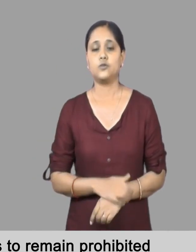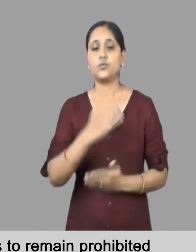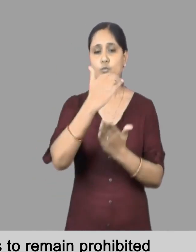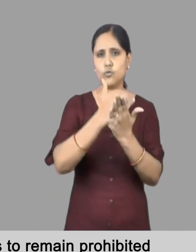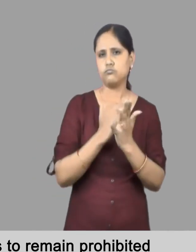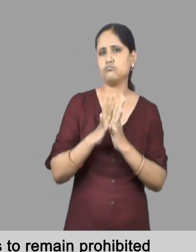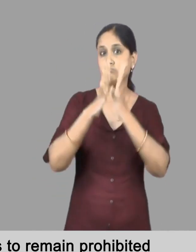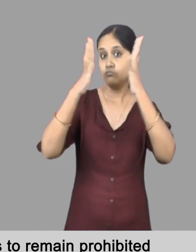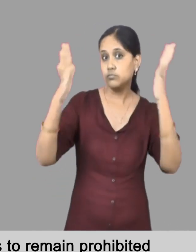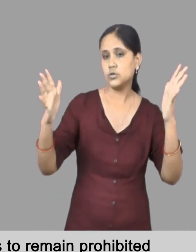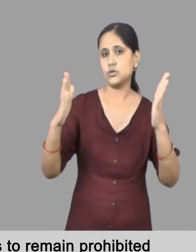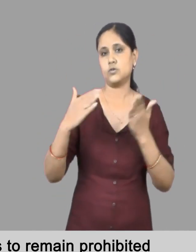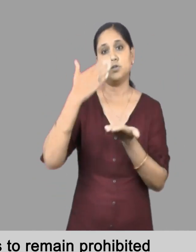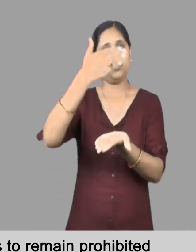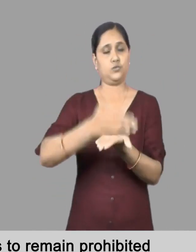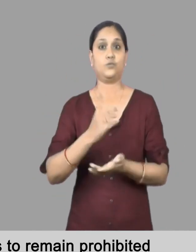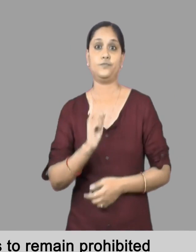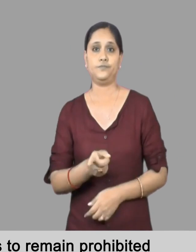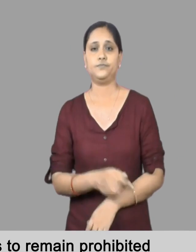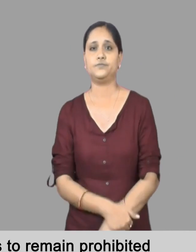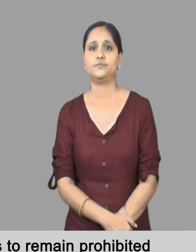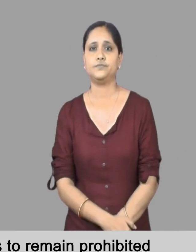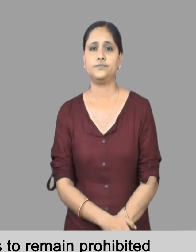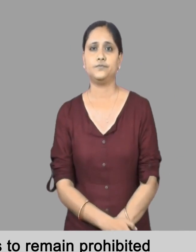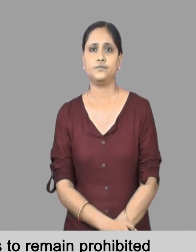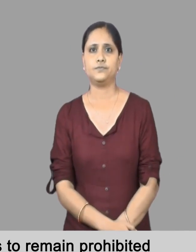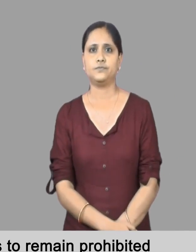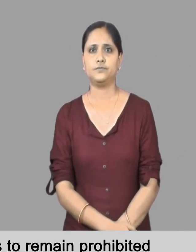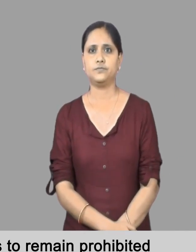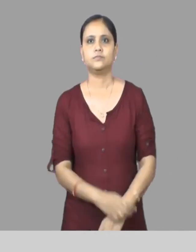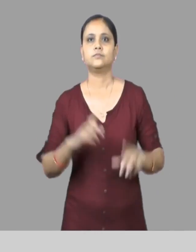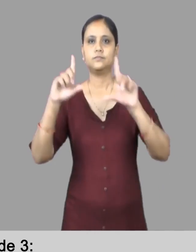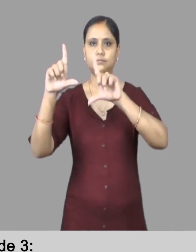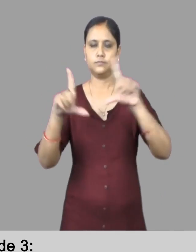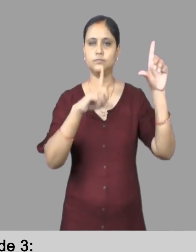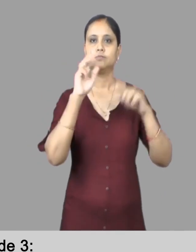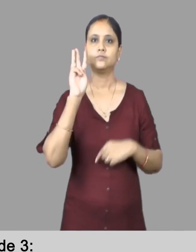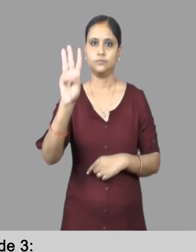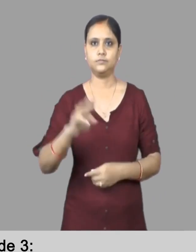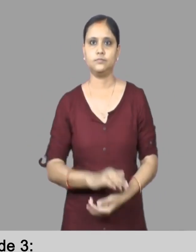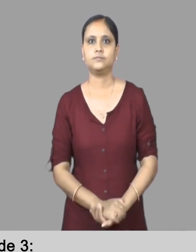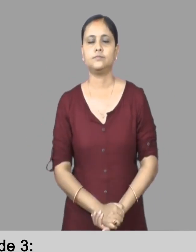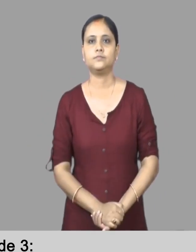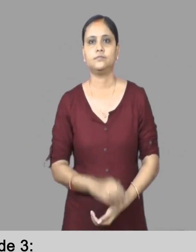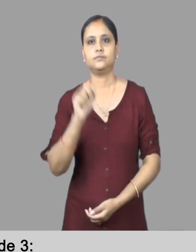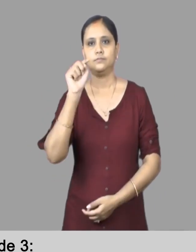Point 3. Large gatherings to remain prohibited. Slide 3. Point